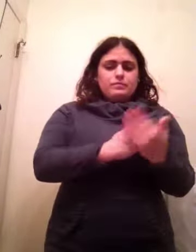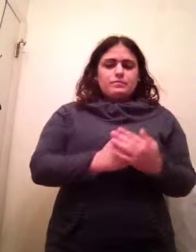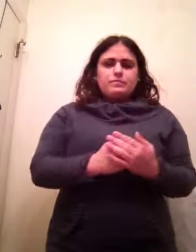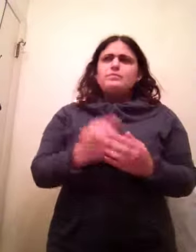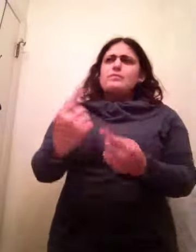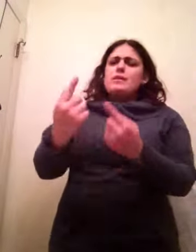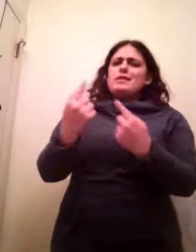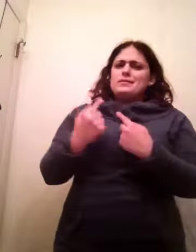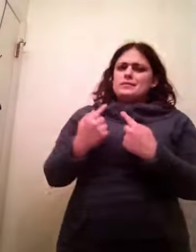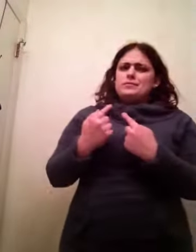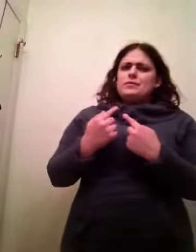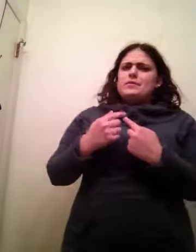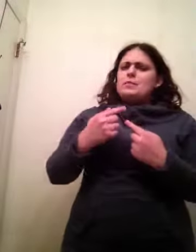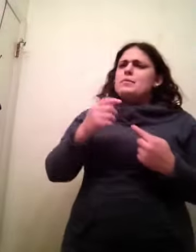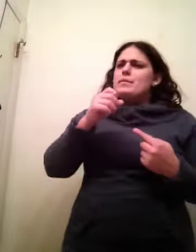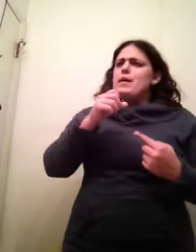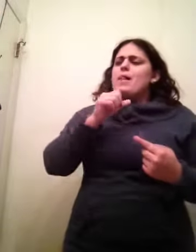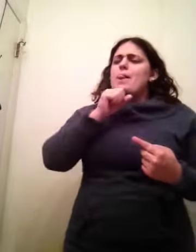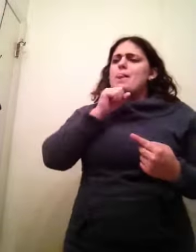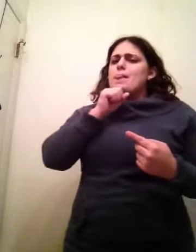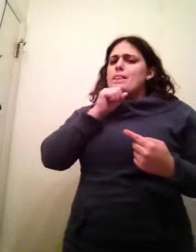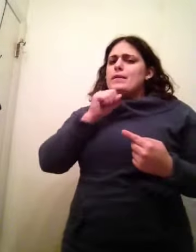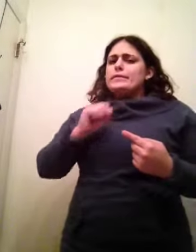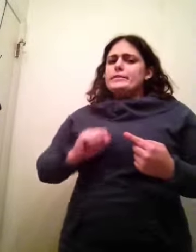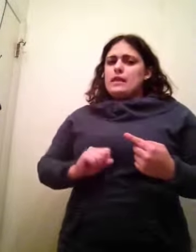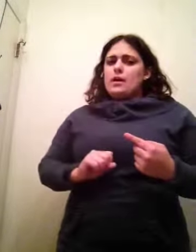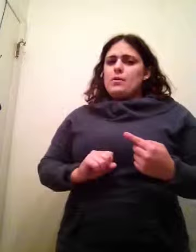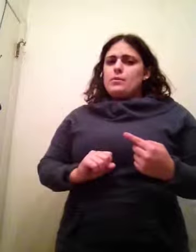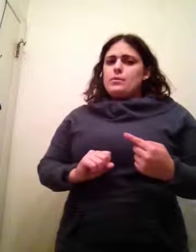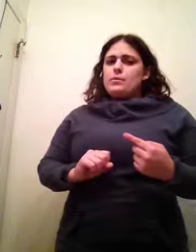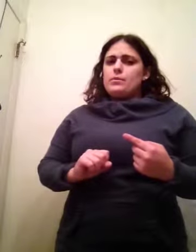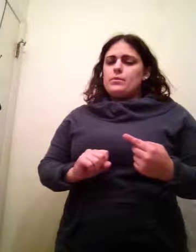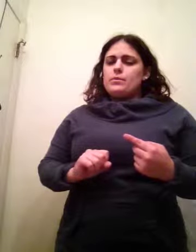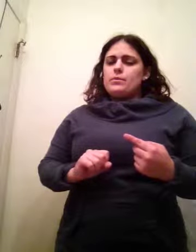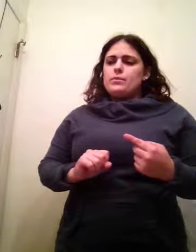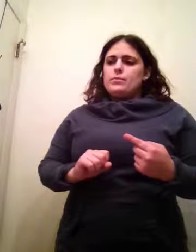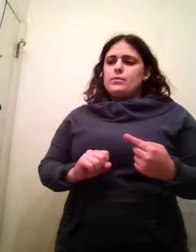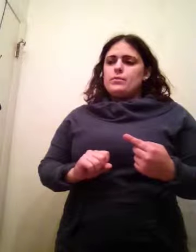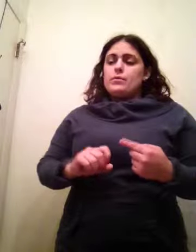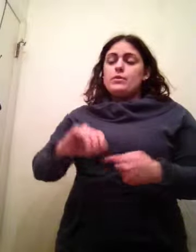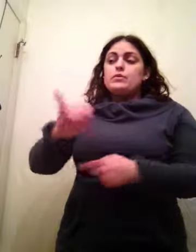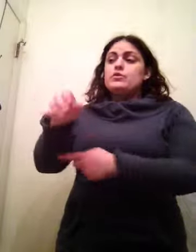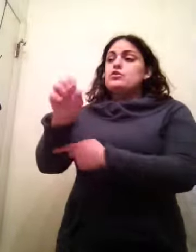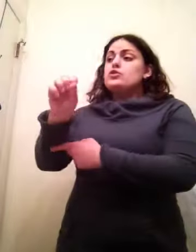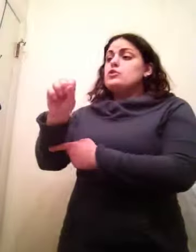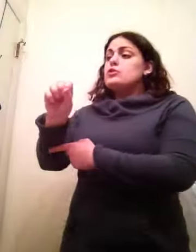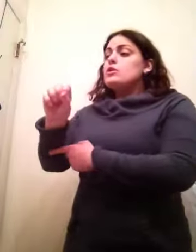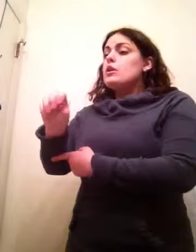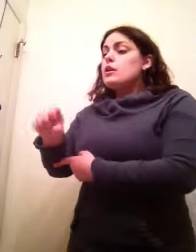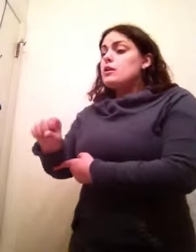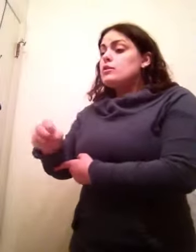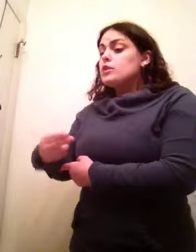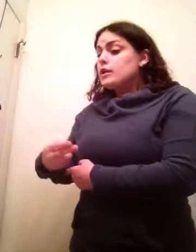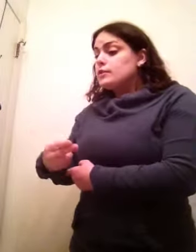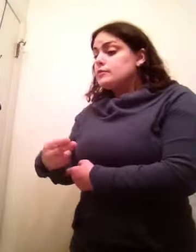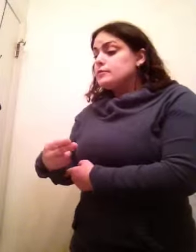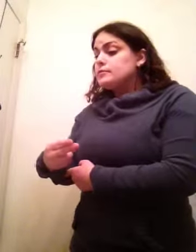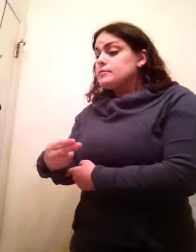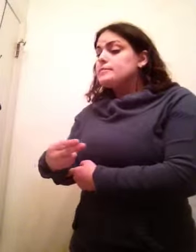Tell me about the South, Josh. Cotton. With a capital C. Cotton was king.